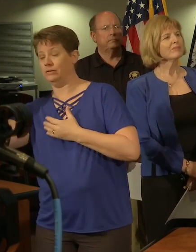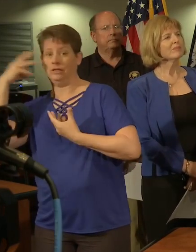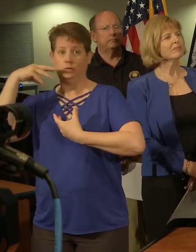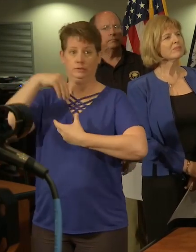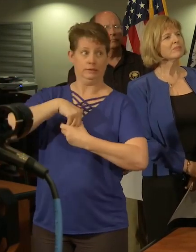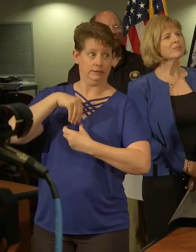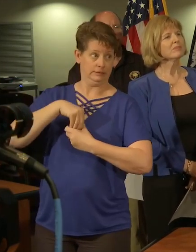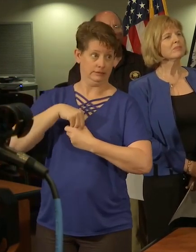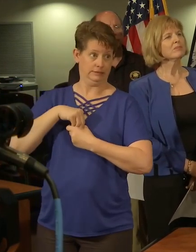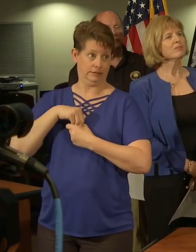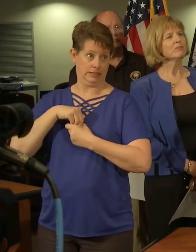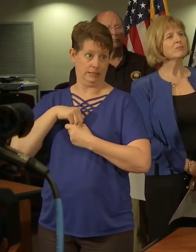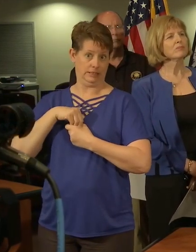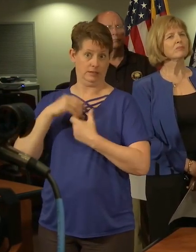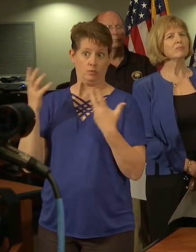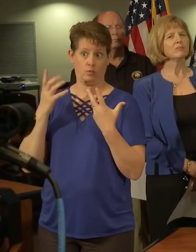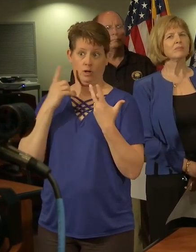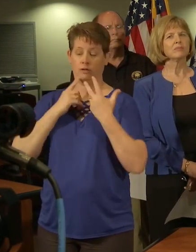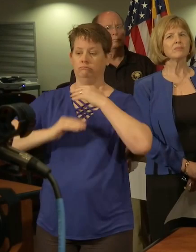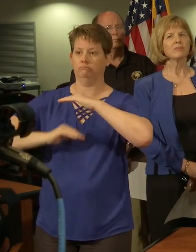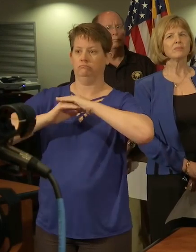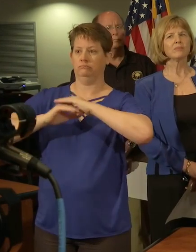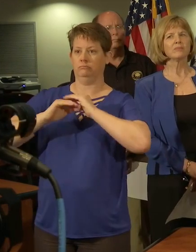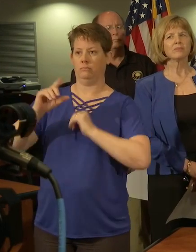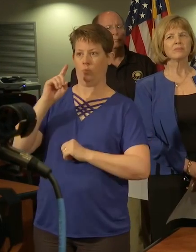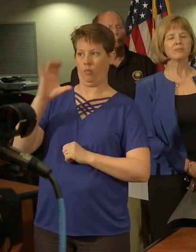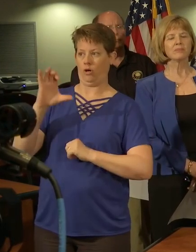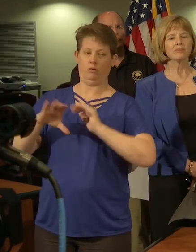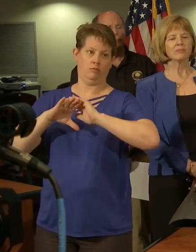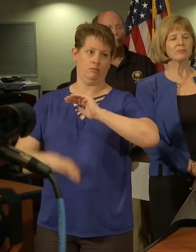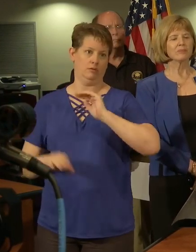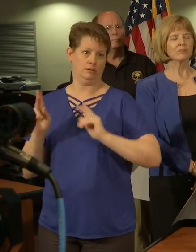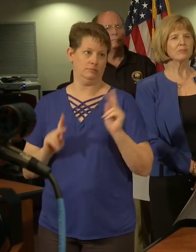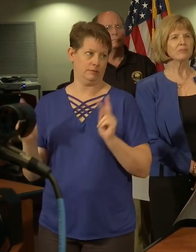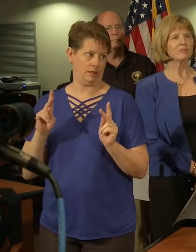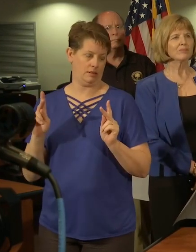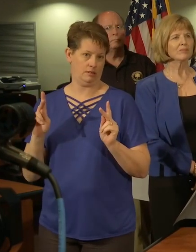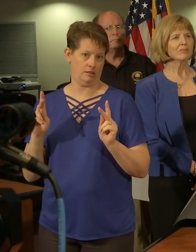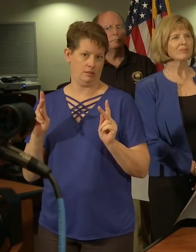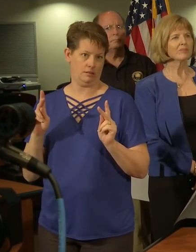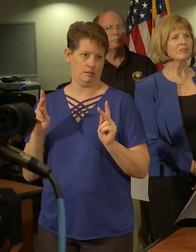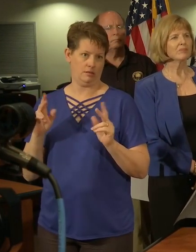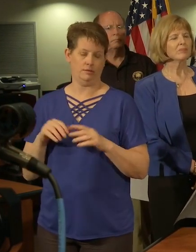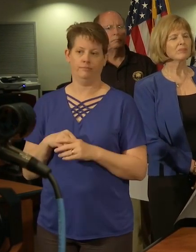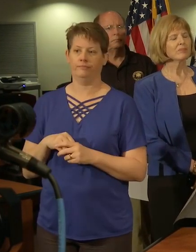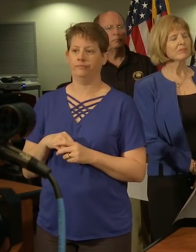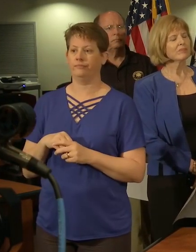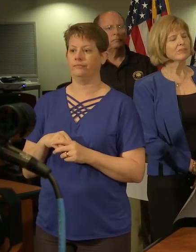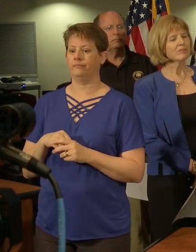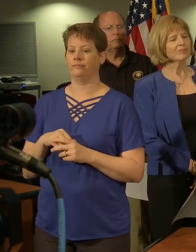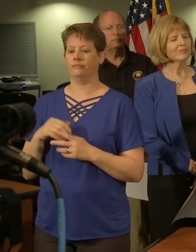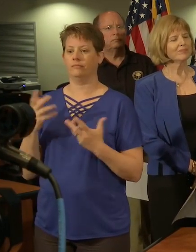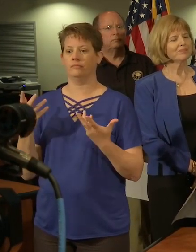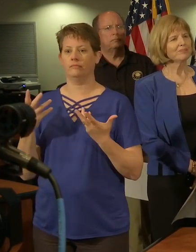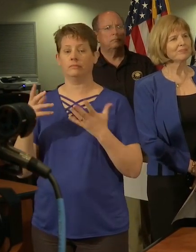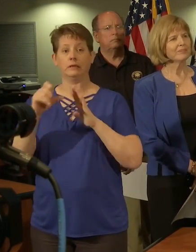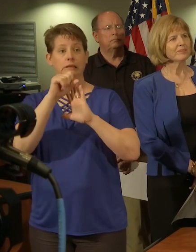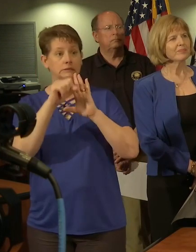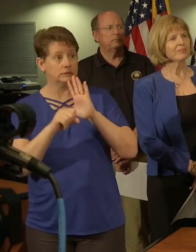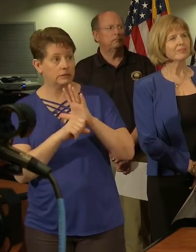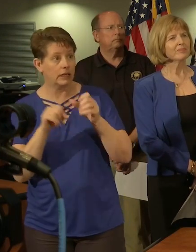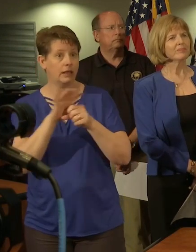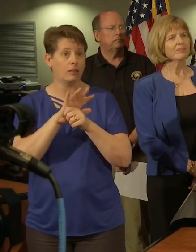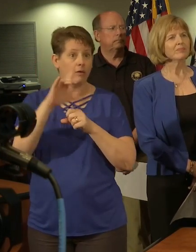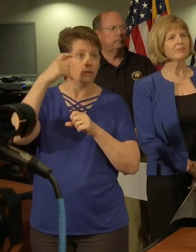be limited to 100 people or less. This does not include state or local government